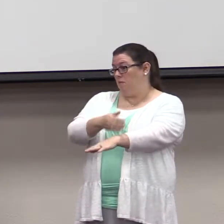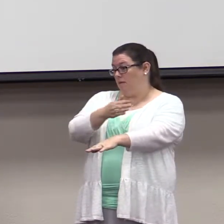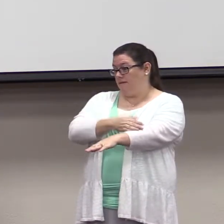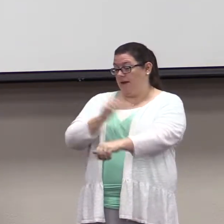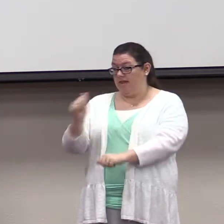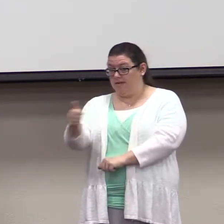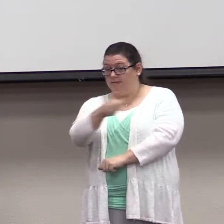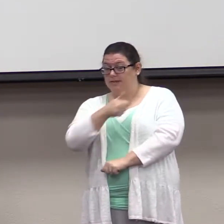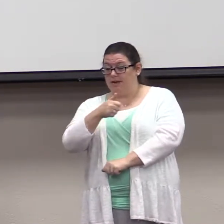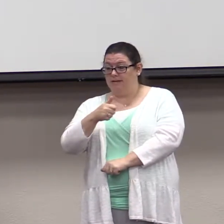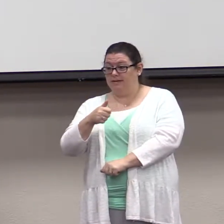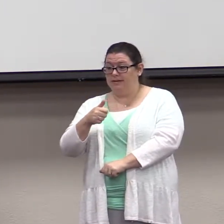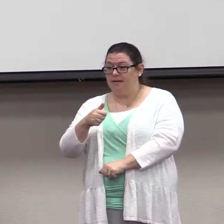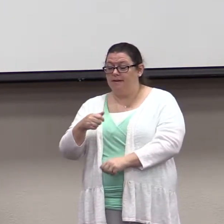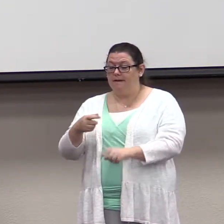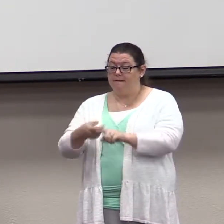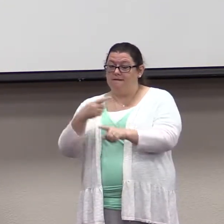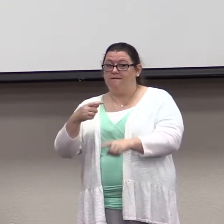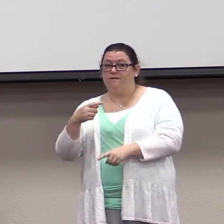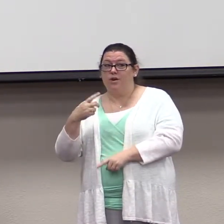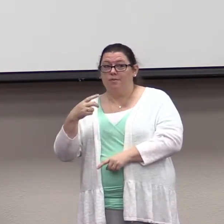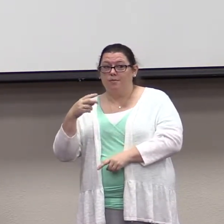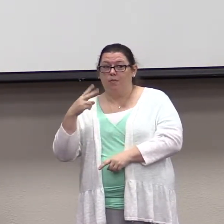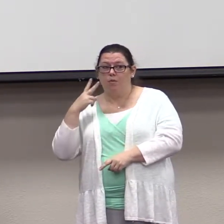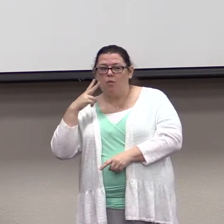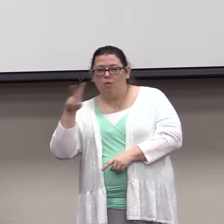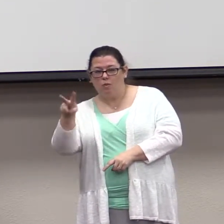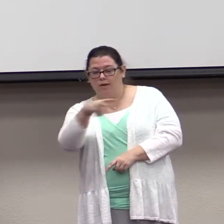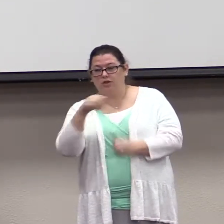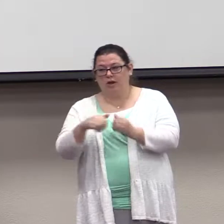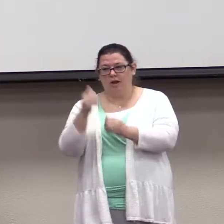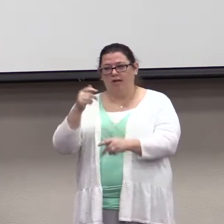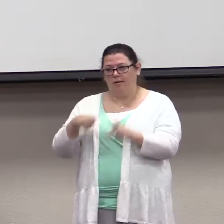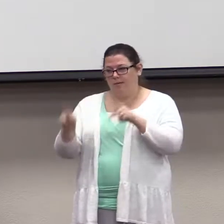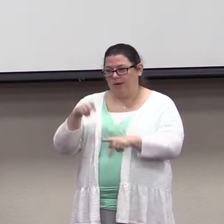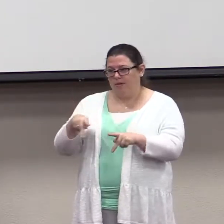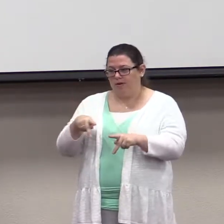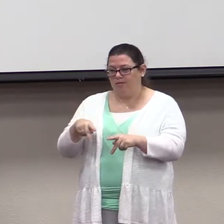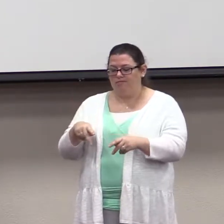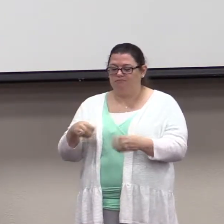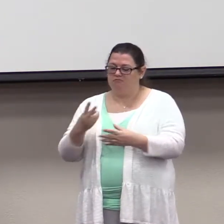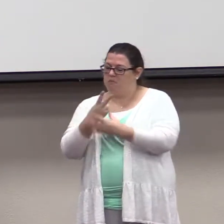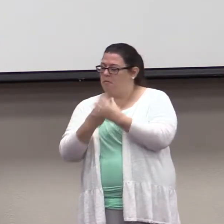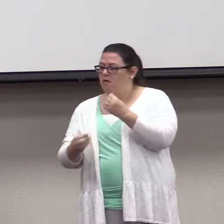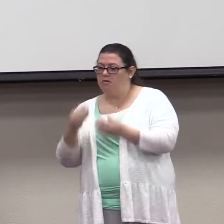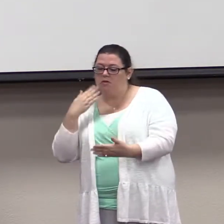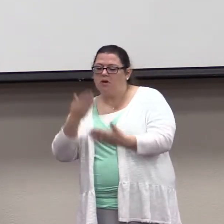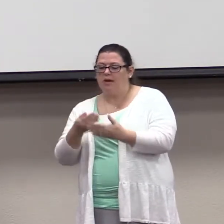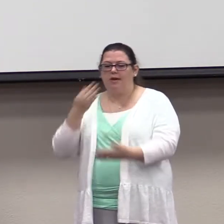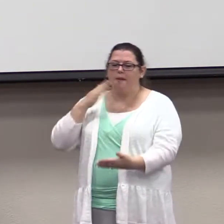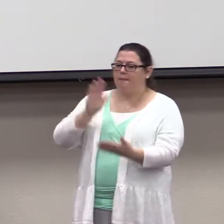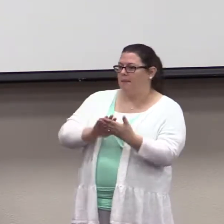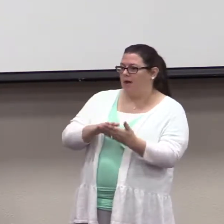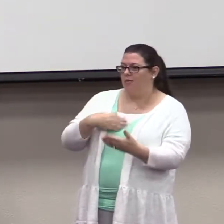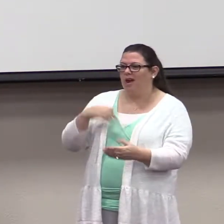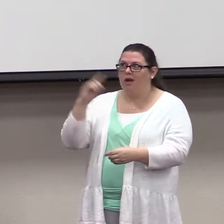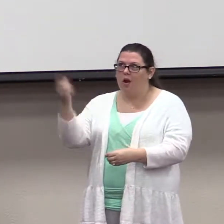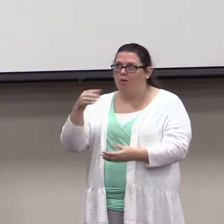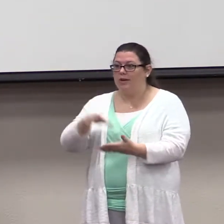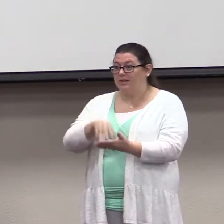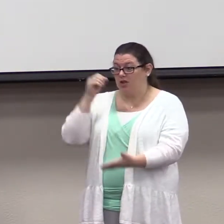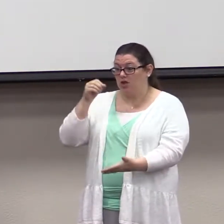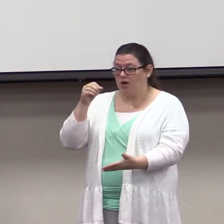good and the bad, there is always something that we can be learning if we take the time to observe others and ask